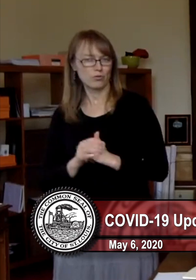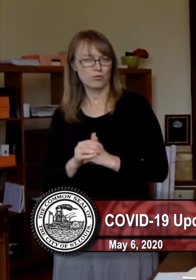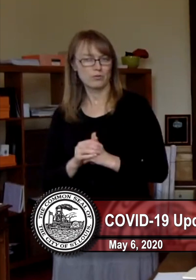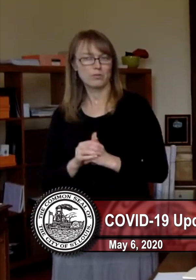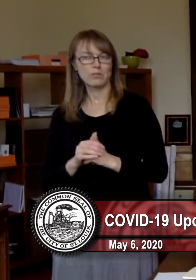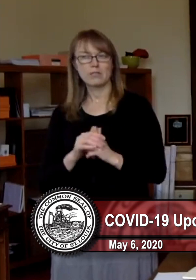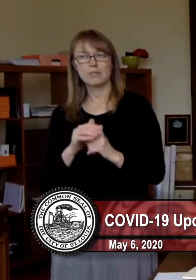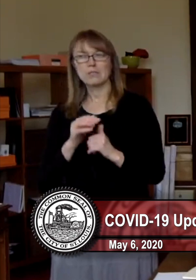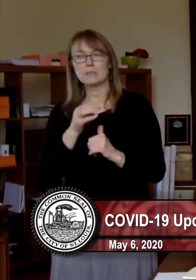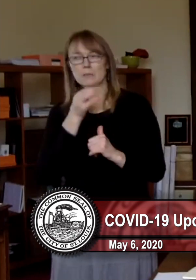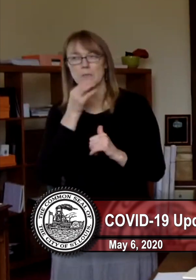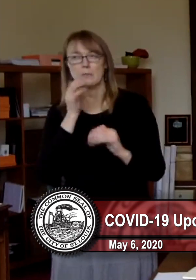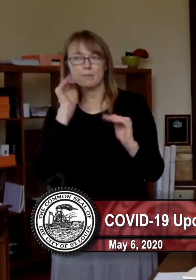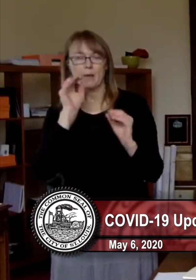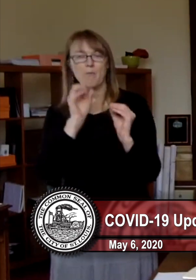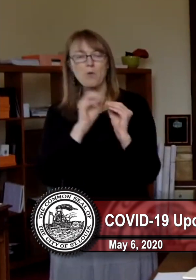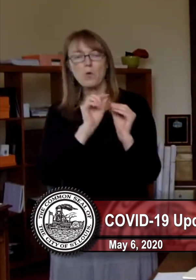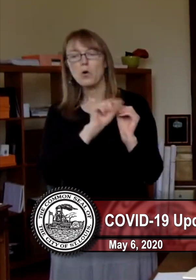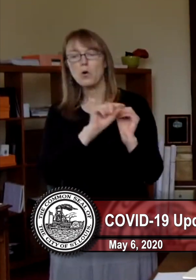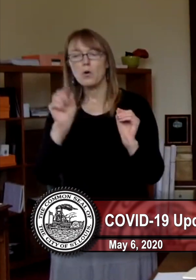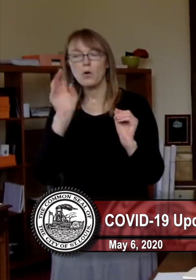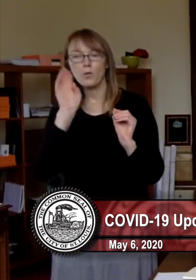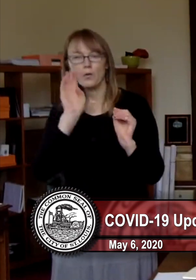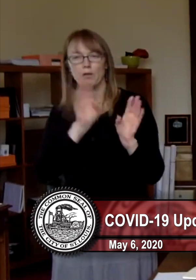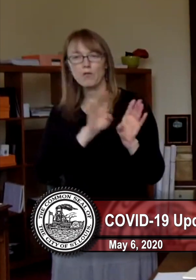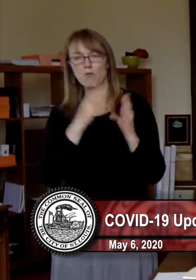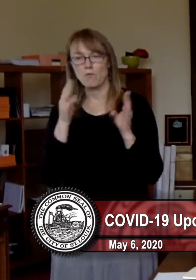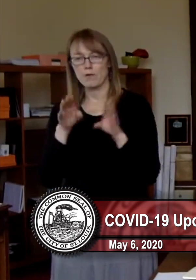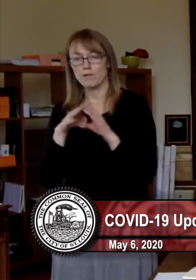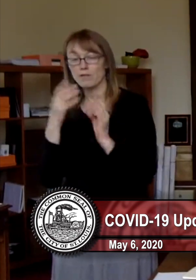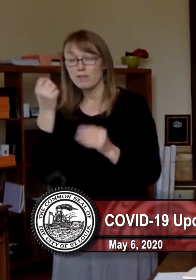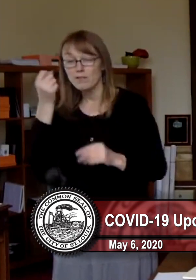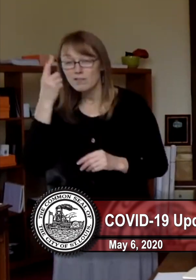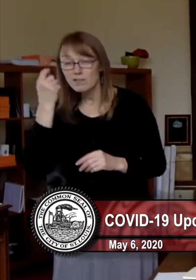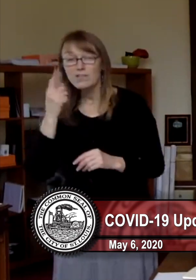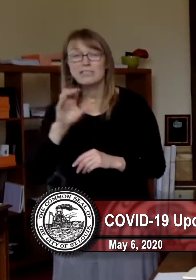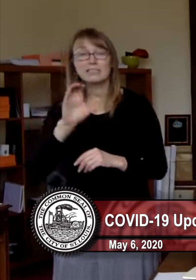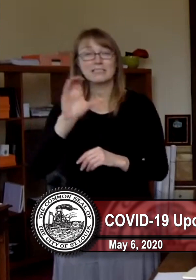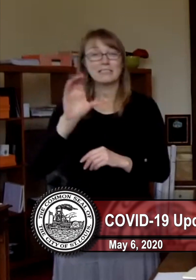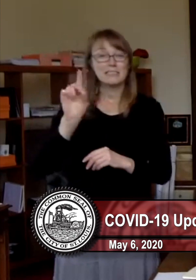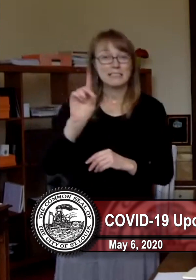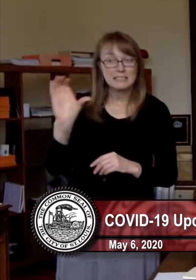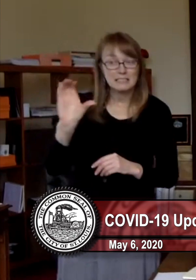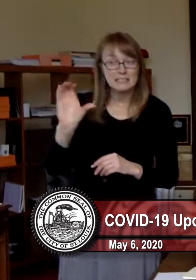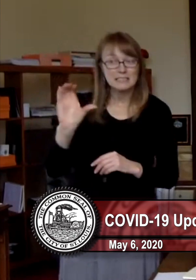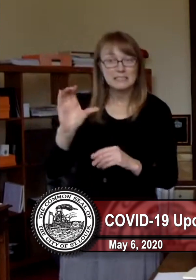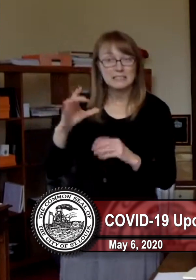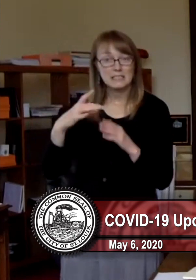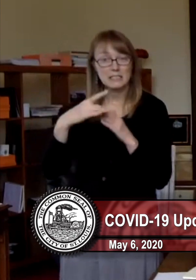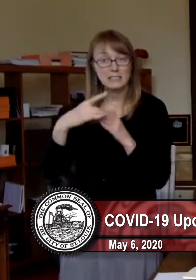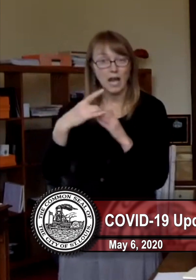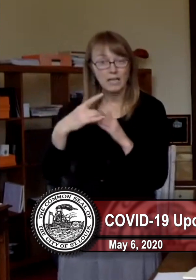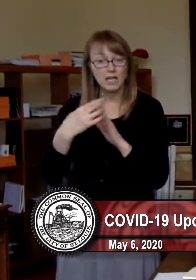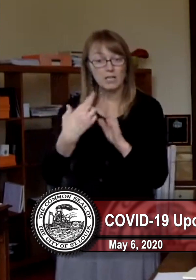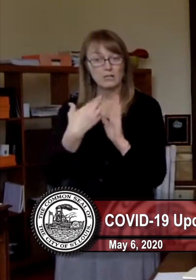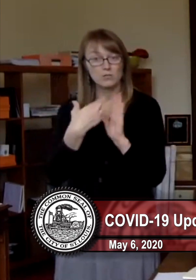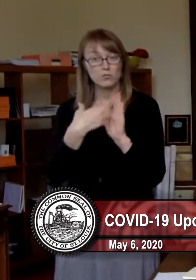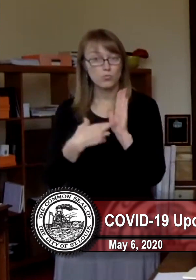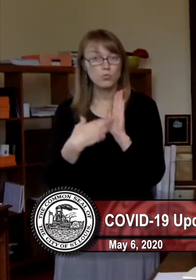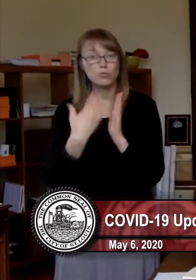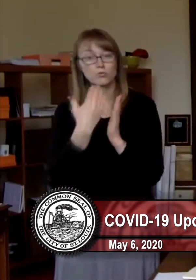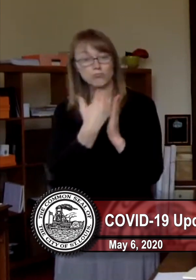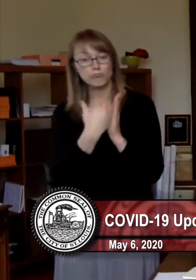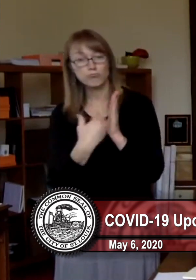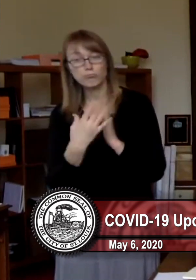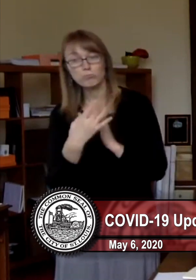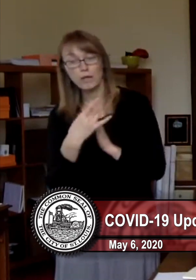open. There are a lot of CDC guidelines for childcare centers. And for any of you with kids that are thinking about taking them back to